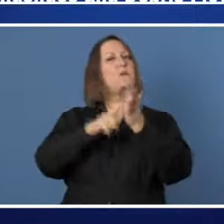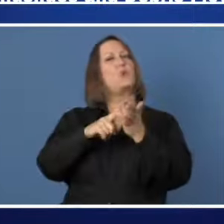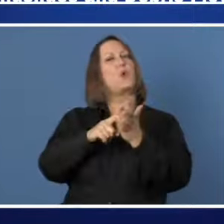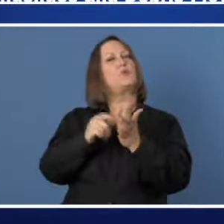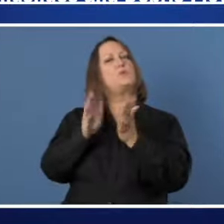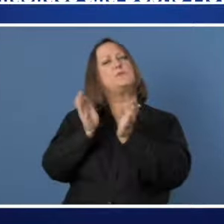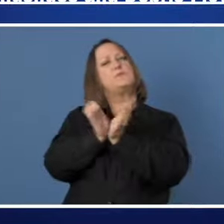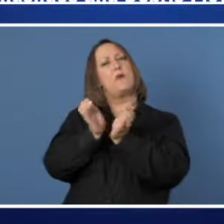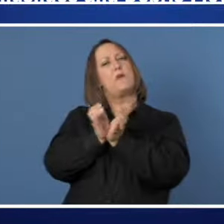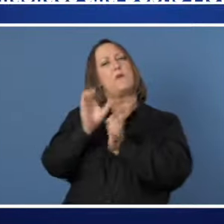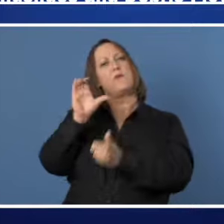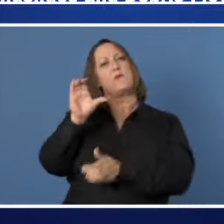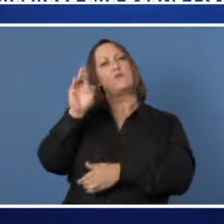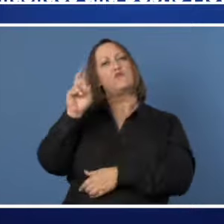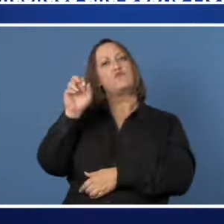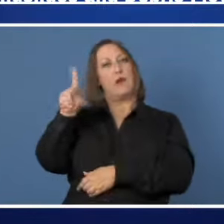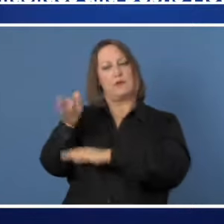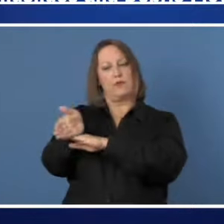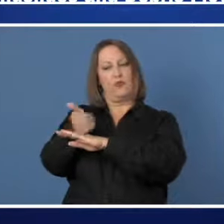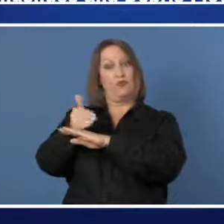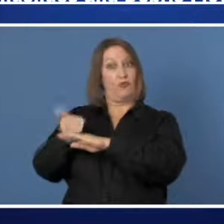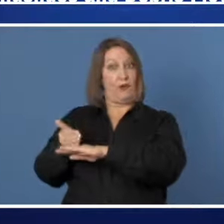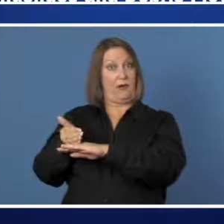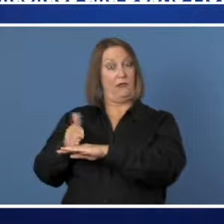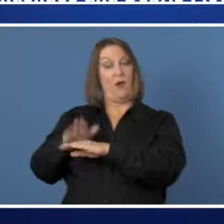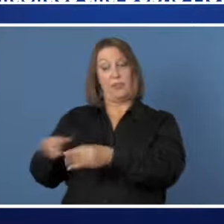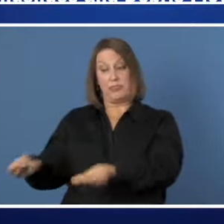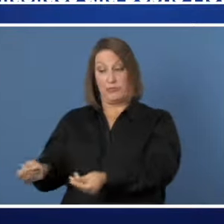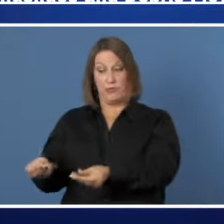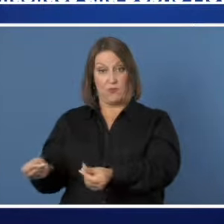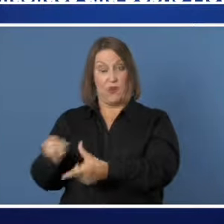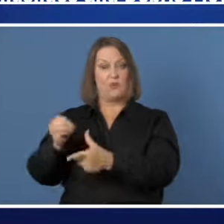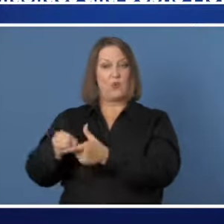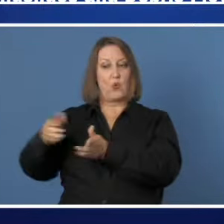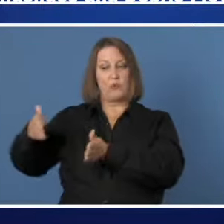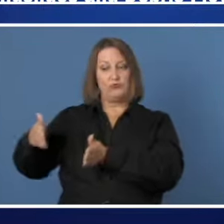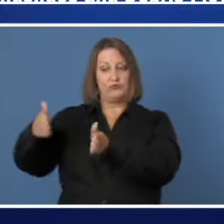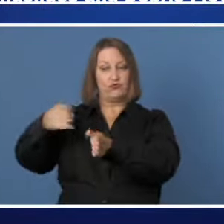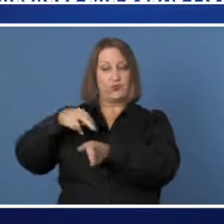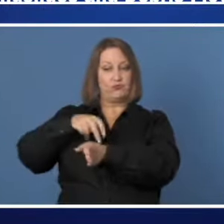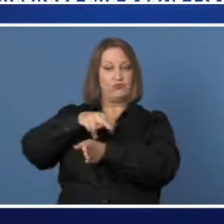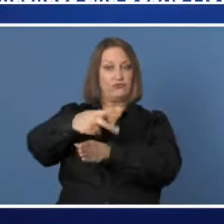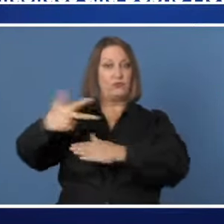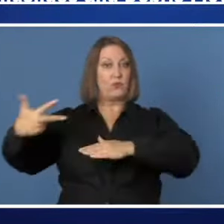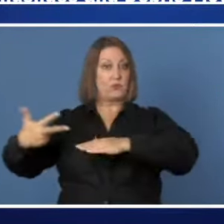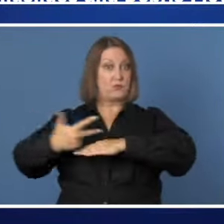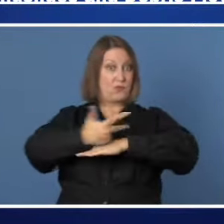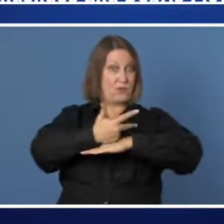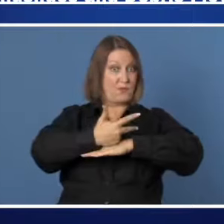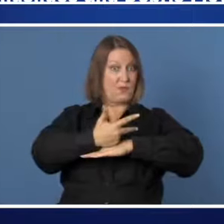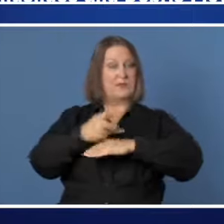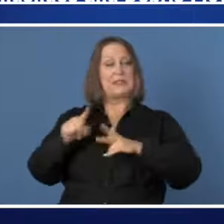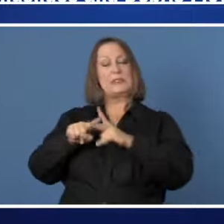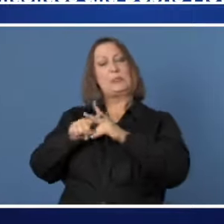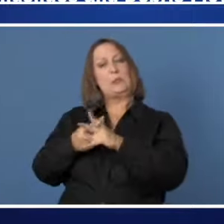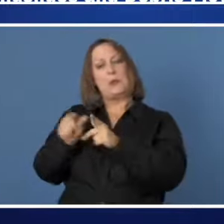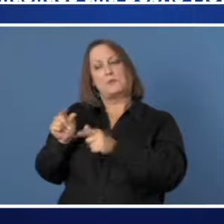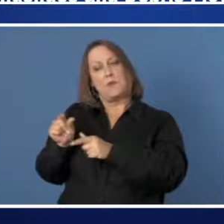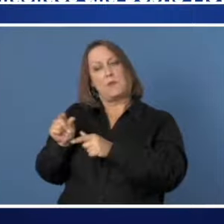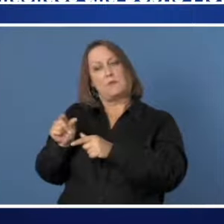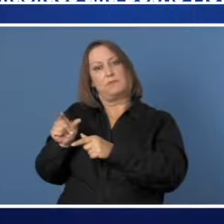Slowly developing, widening cracks appear on the ground or on paved areas such as